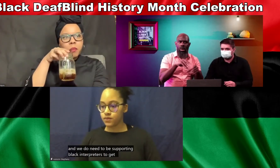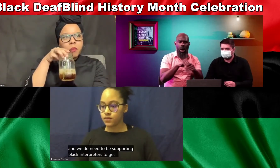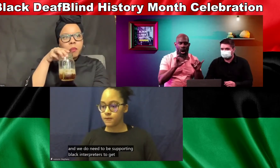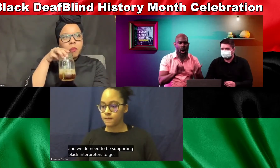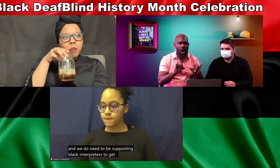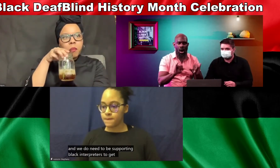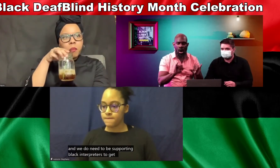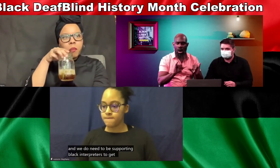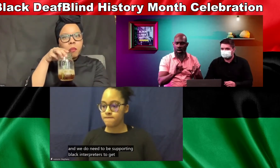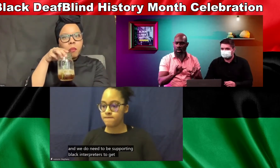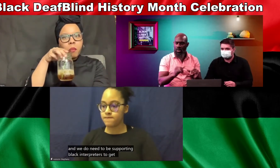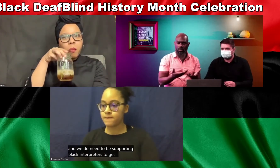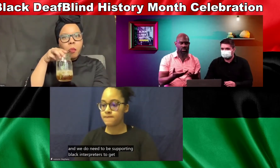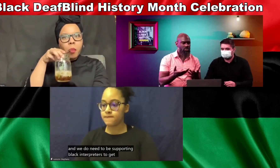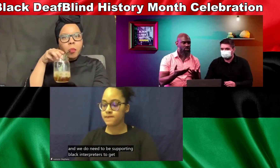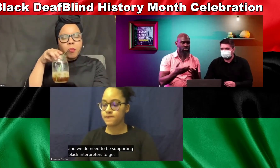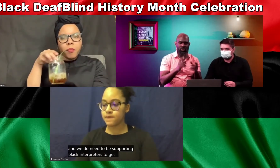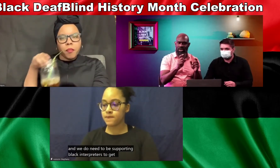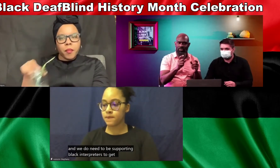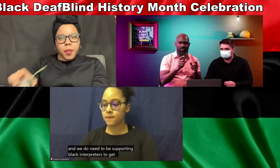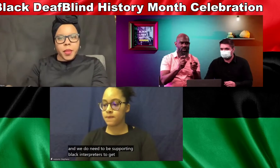protactile.